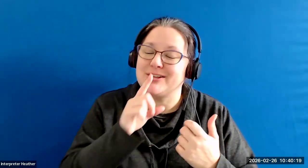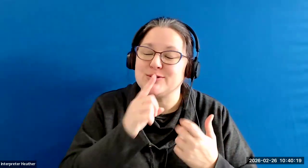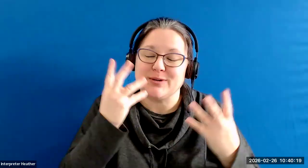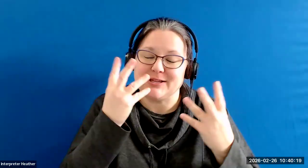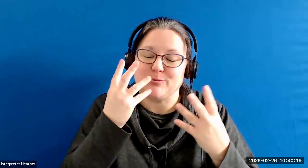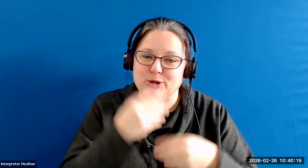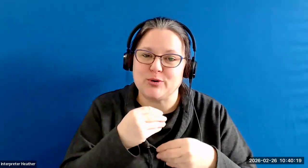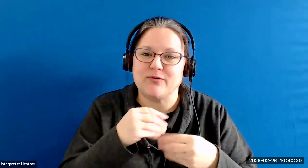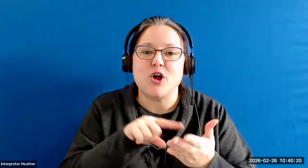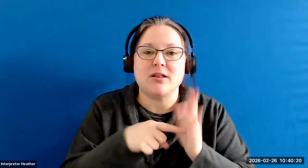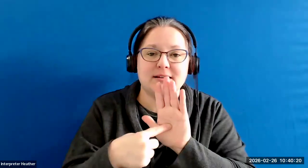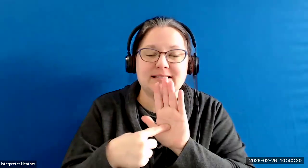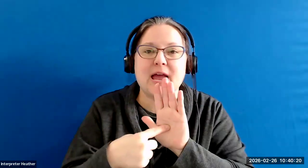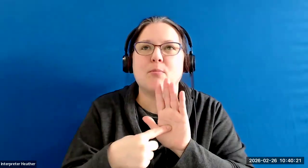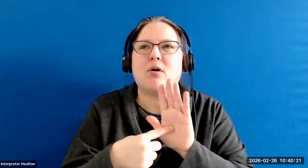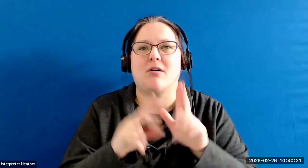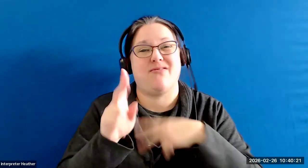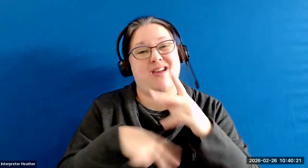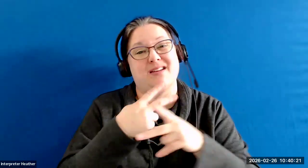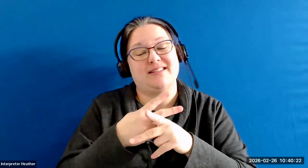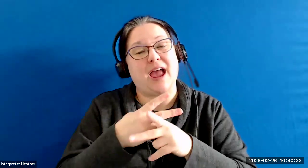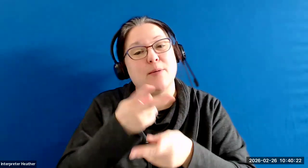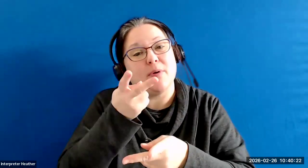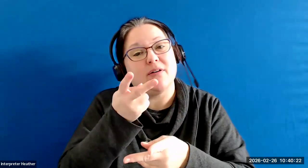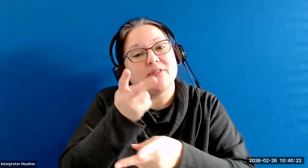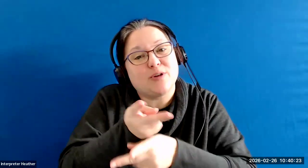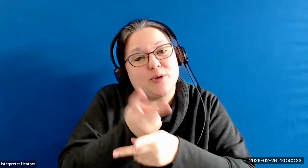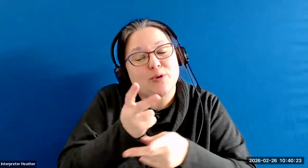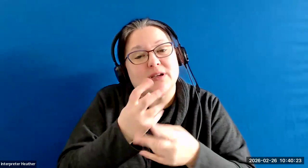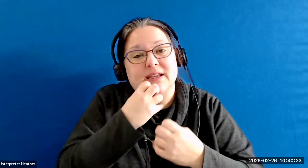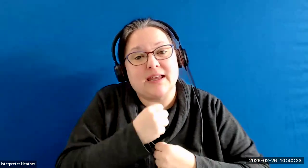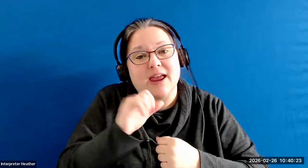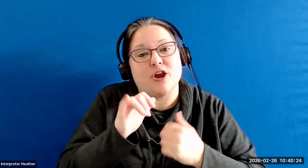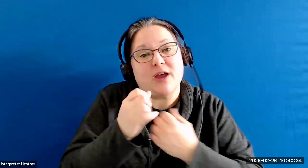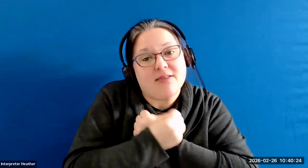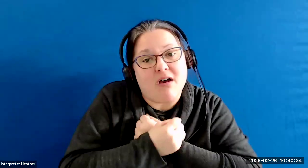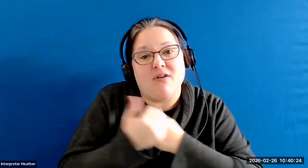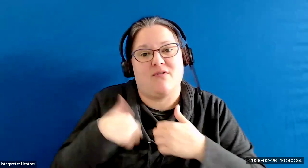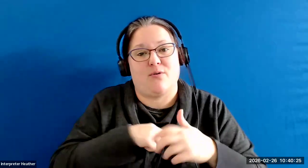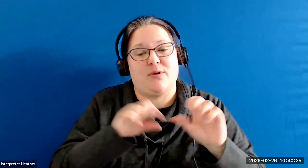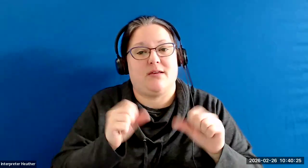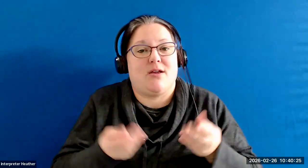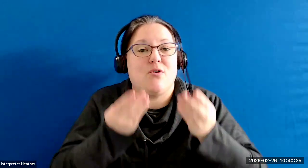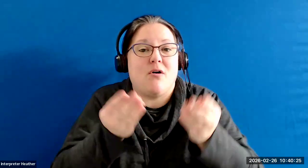beautiful illustration of the type of care and love that we can offer each other.